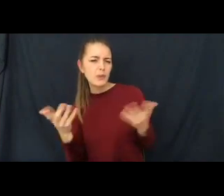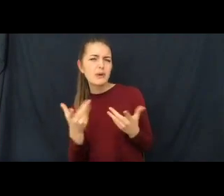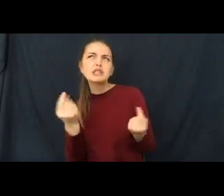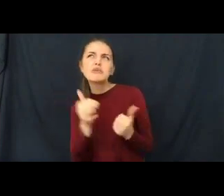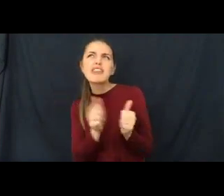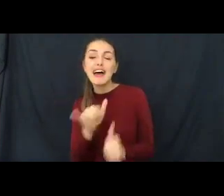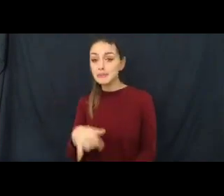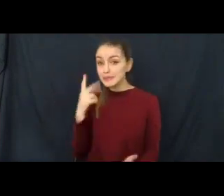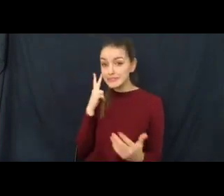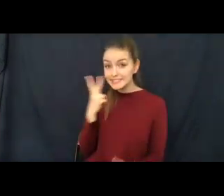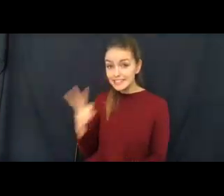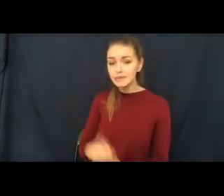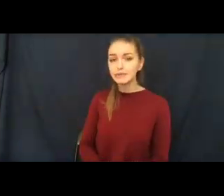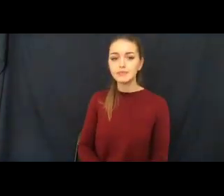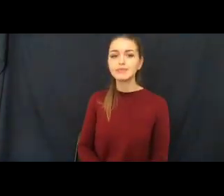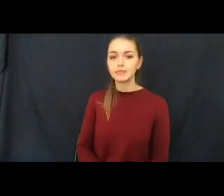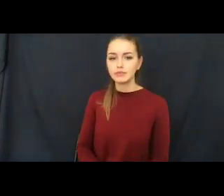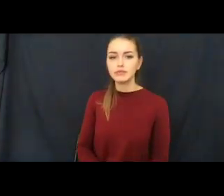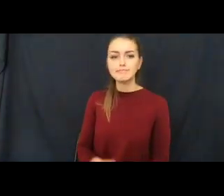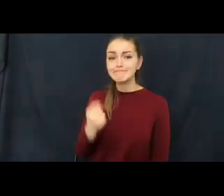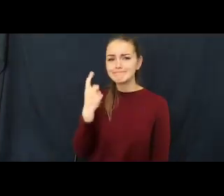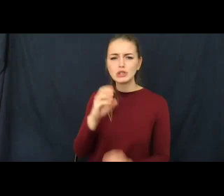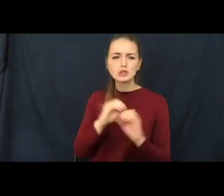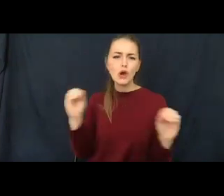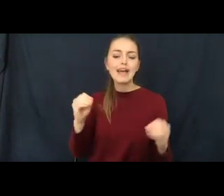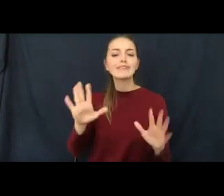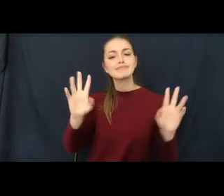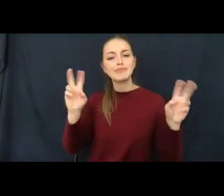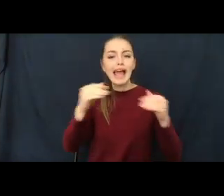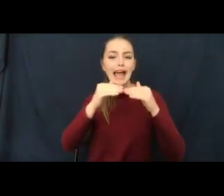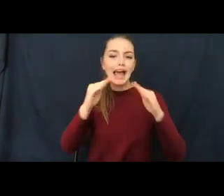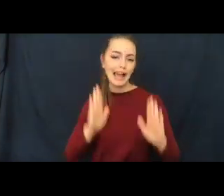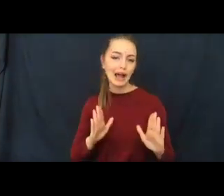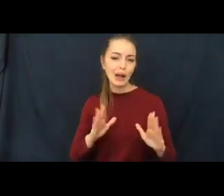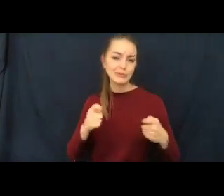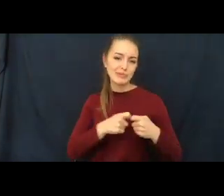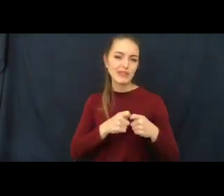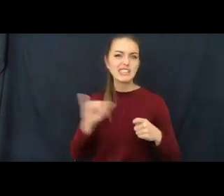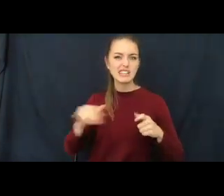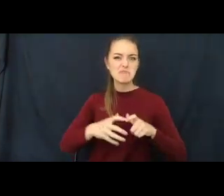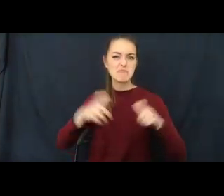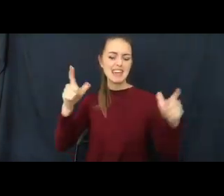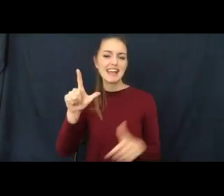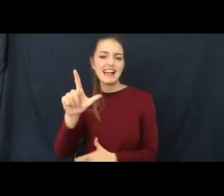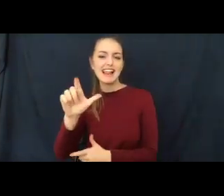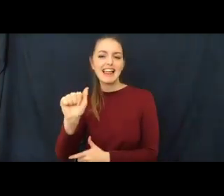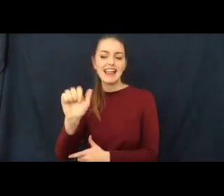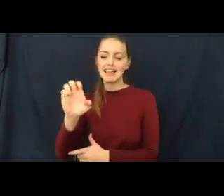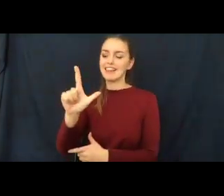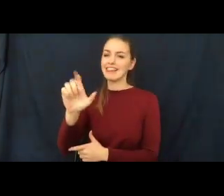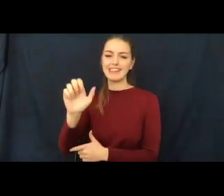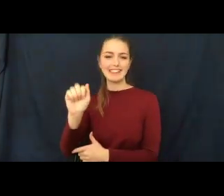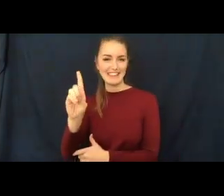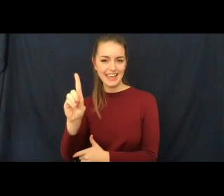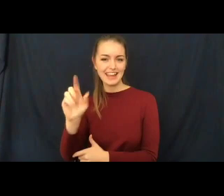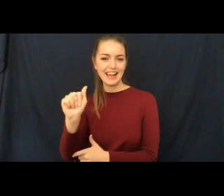batteries? it out. So there's no little household batteries in here. These are the lead acid batteries. All of those little